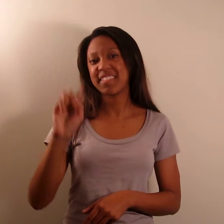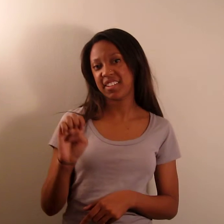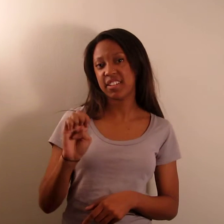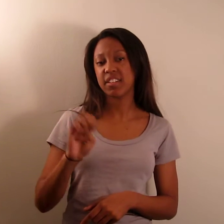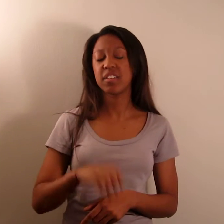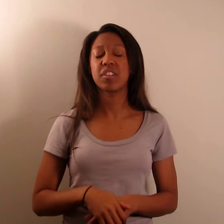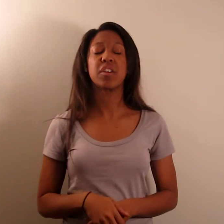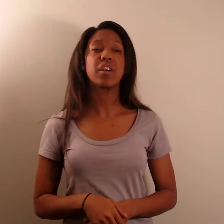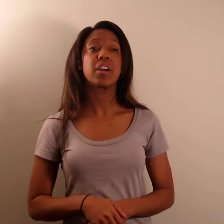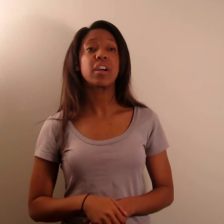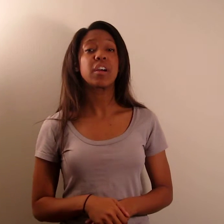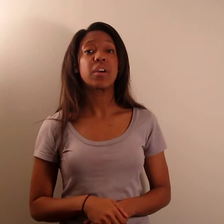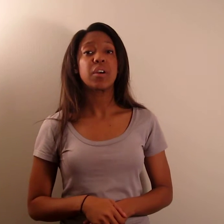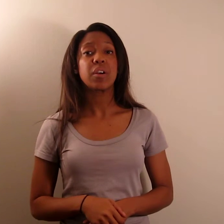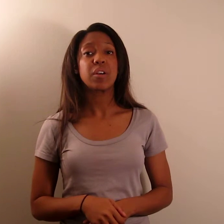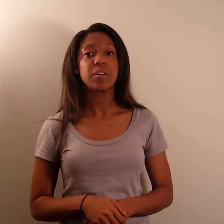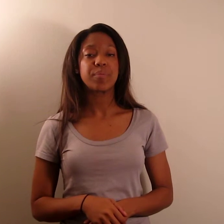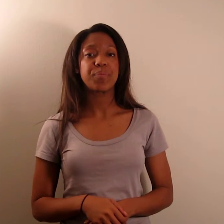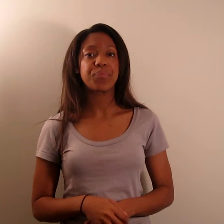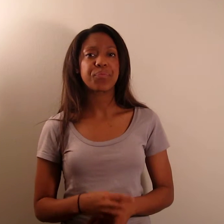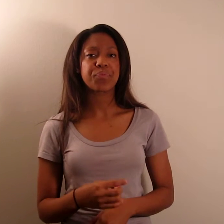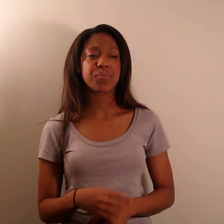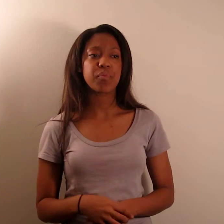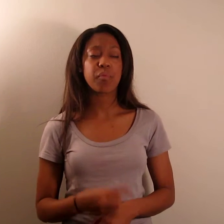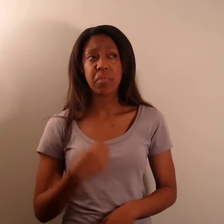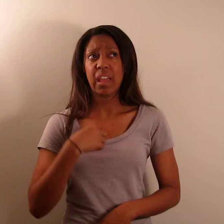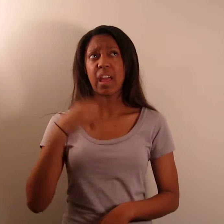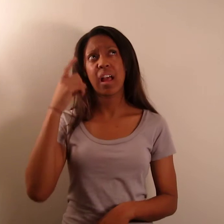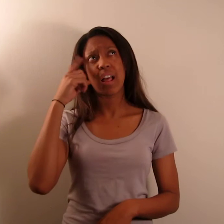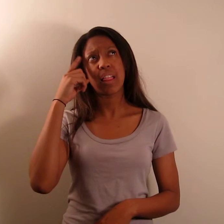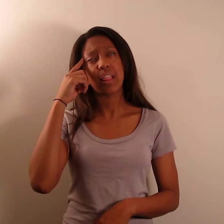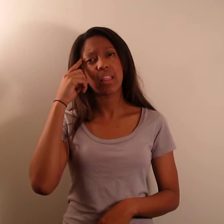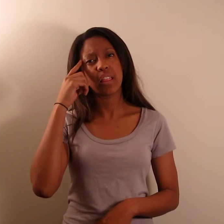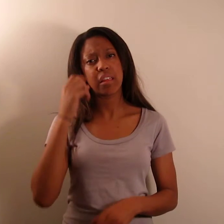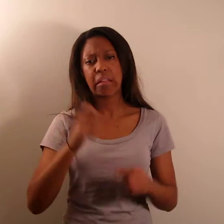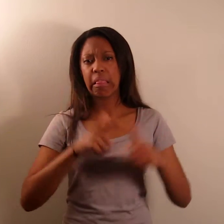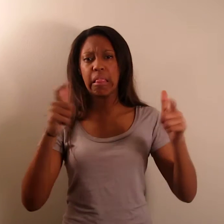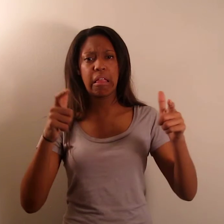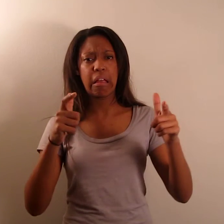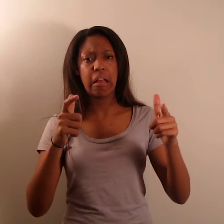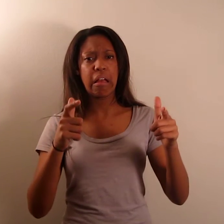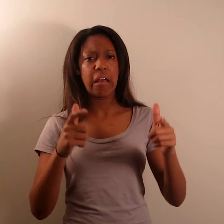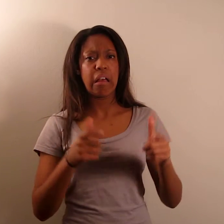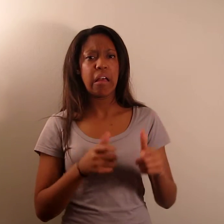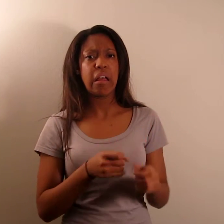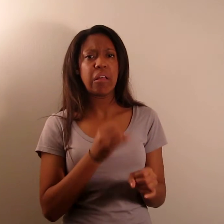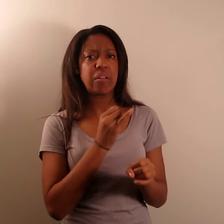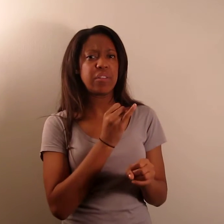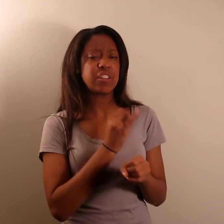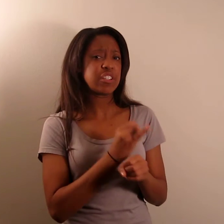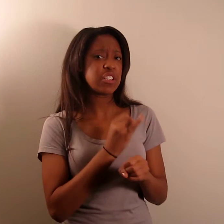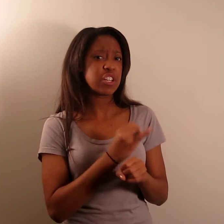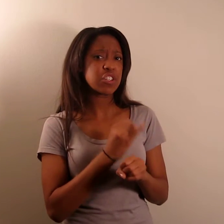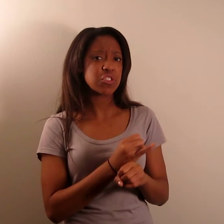growth. I think a lot of industrialists saw themselves as fairly